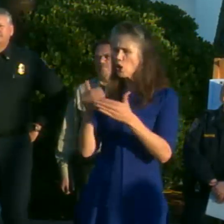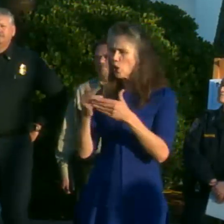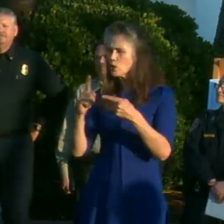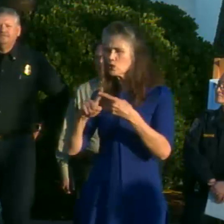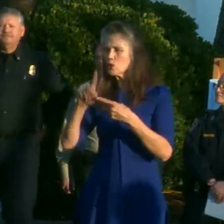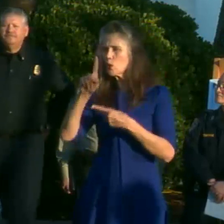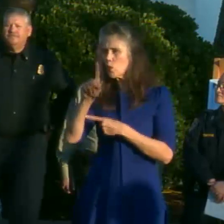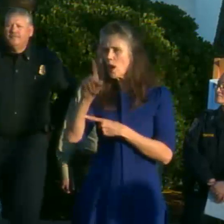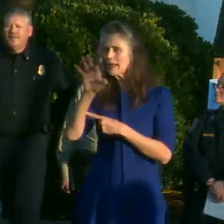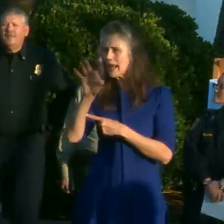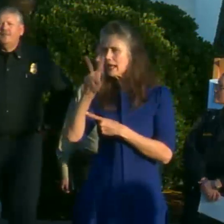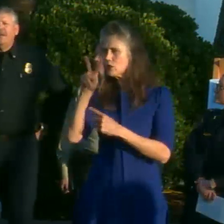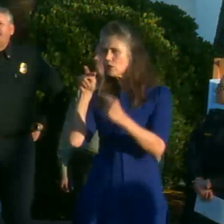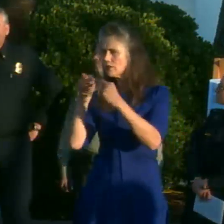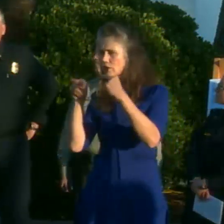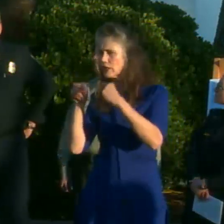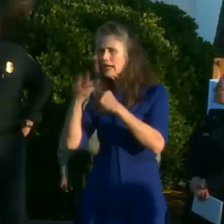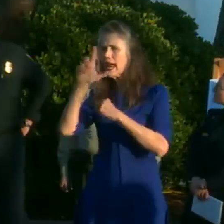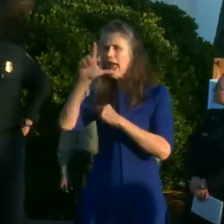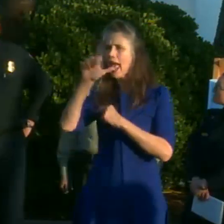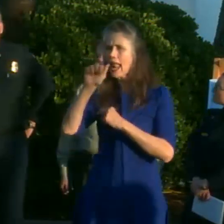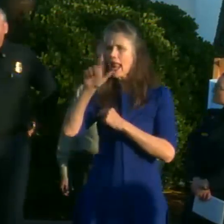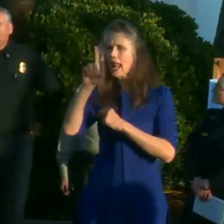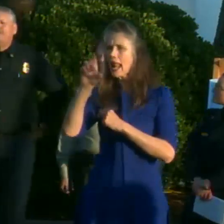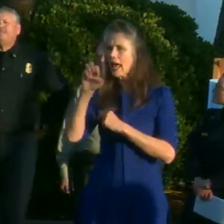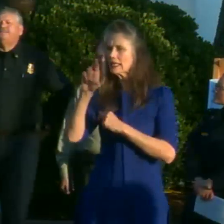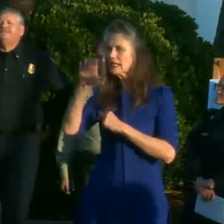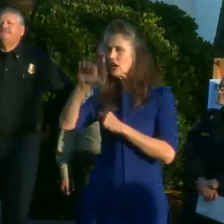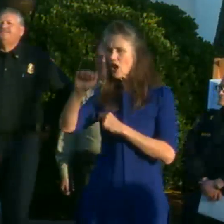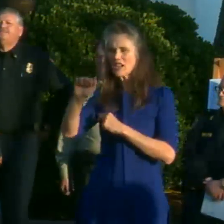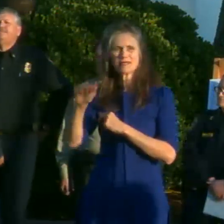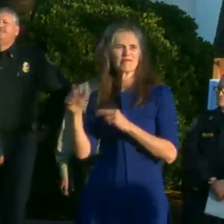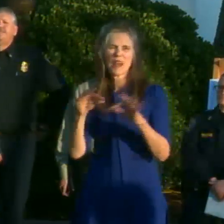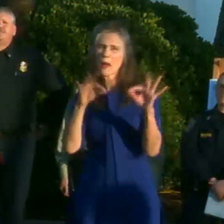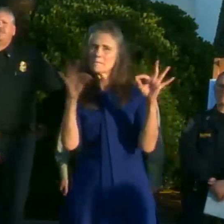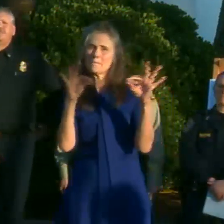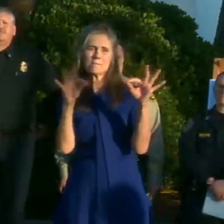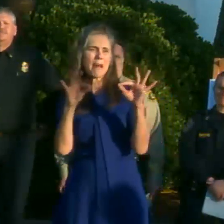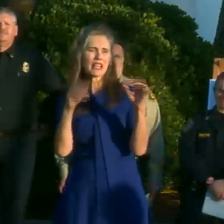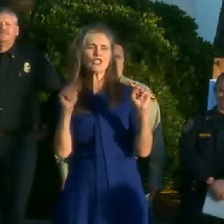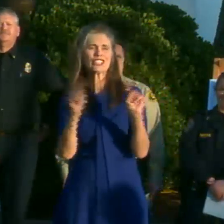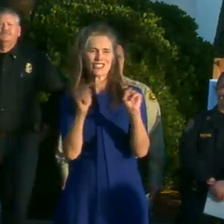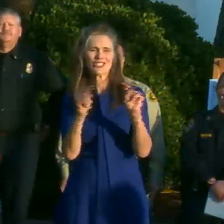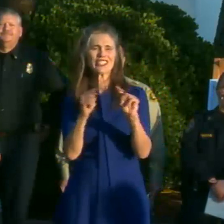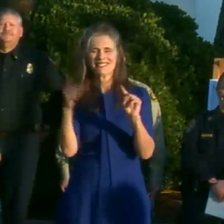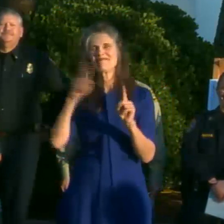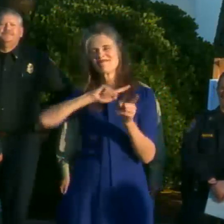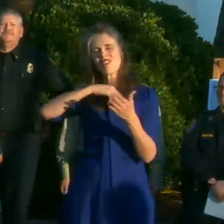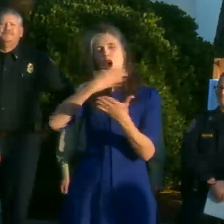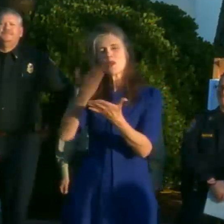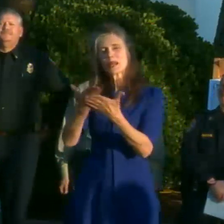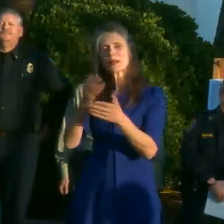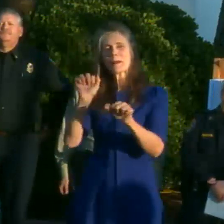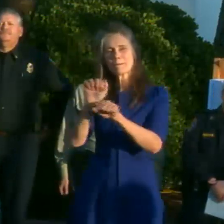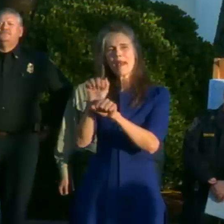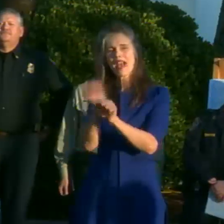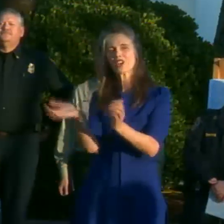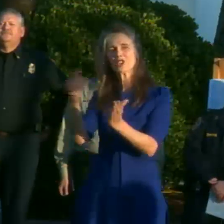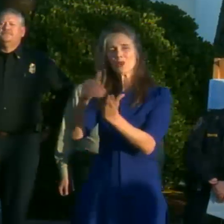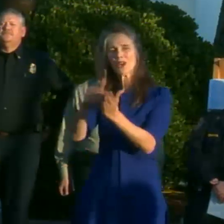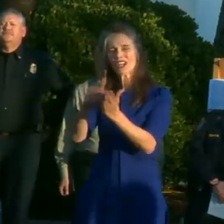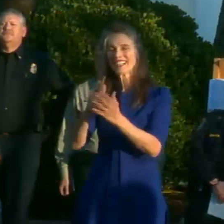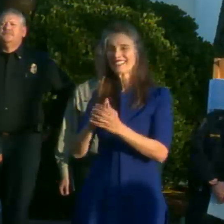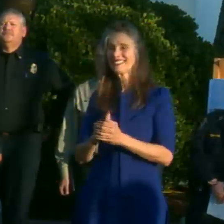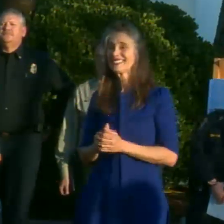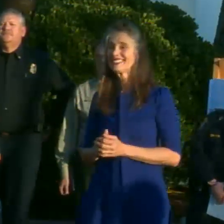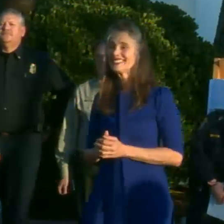Can we confirm about a firefighter injury? Minor injury, released back to work. Okay. One